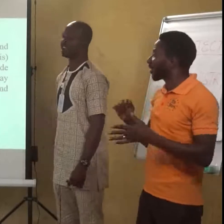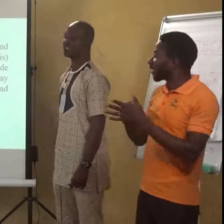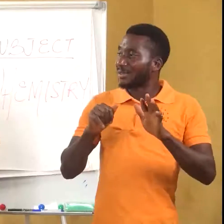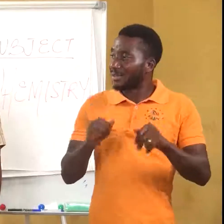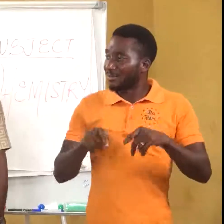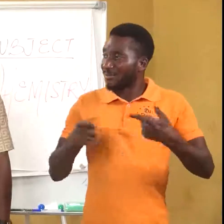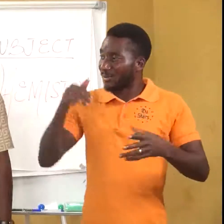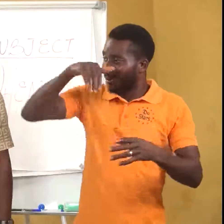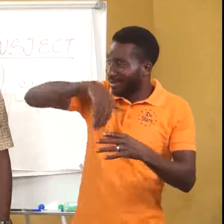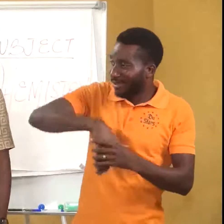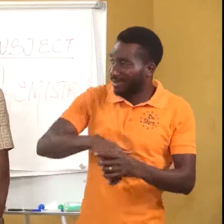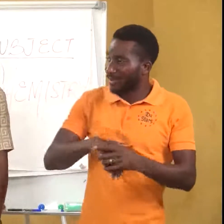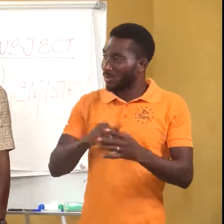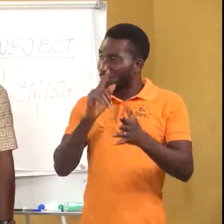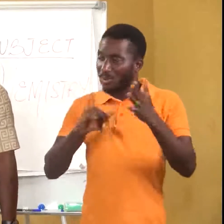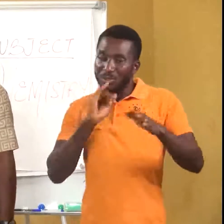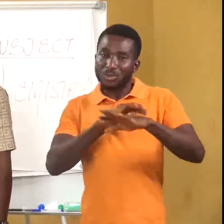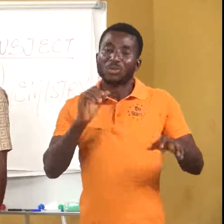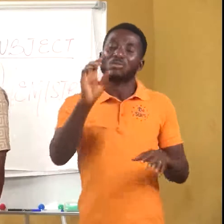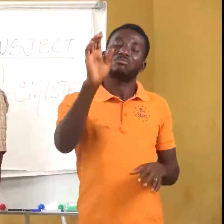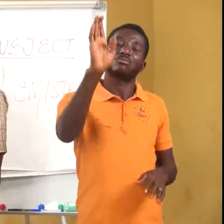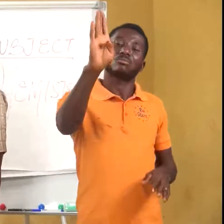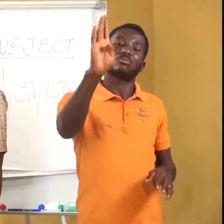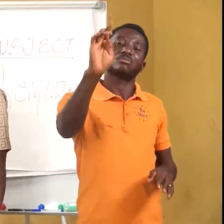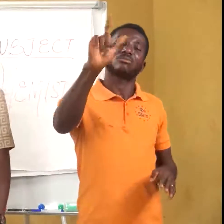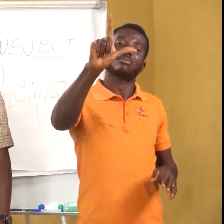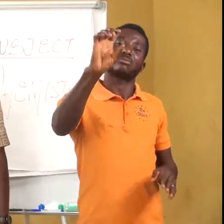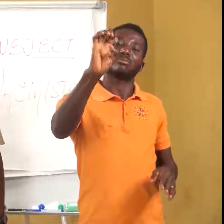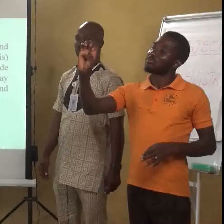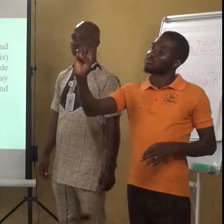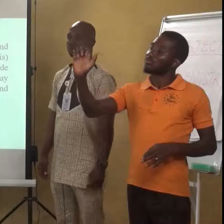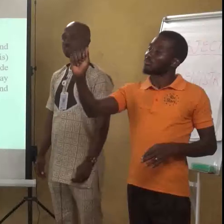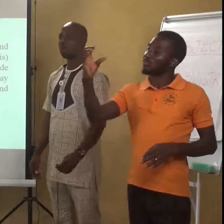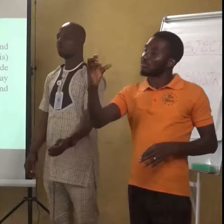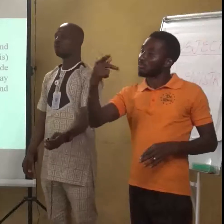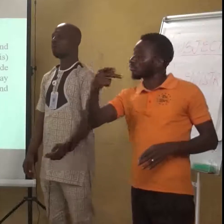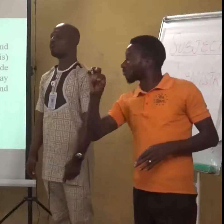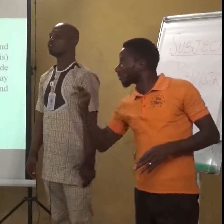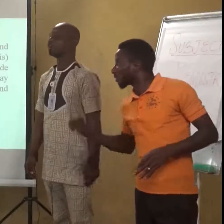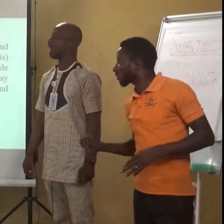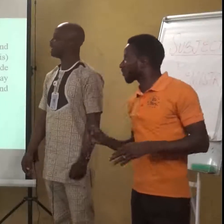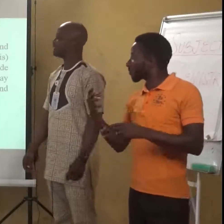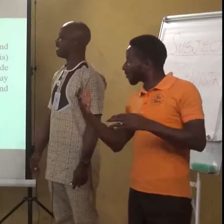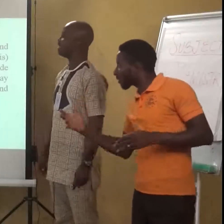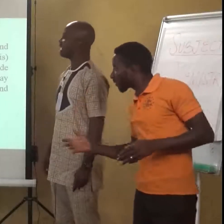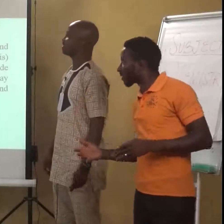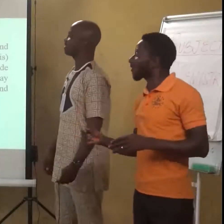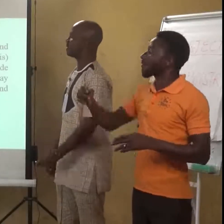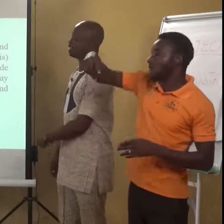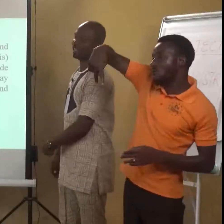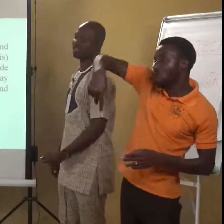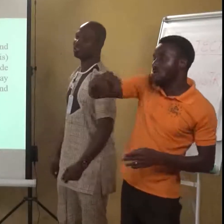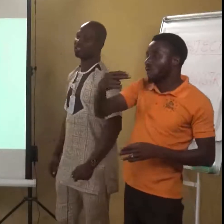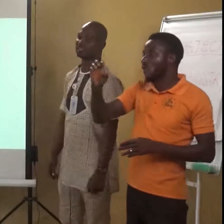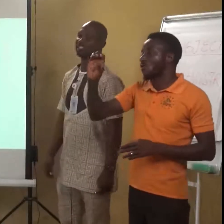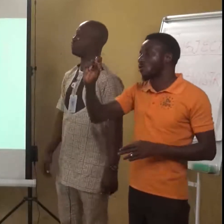materials, photosynthesis, just to mention but a few. Now, we are going to look at the next